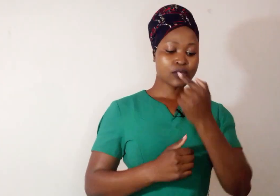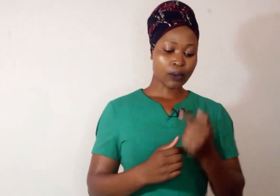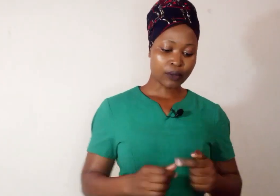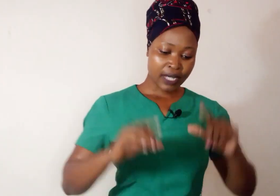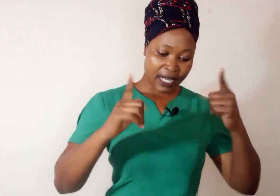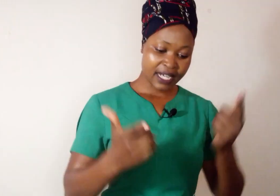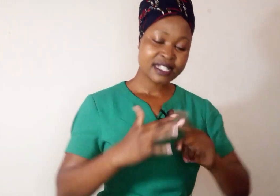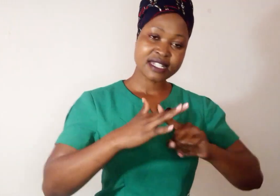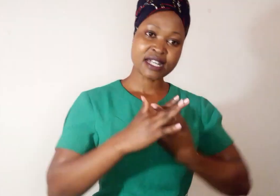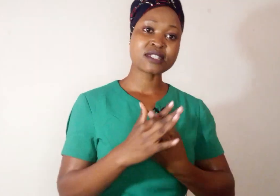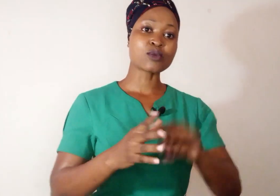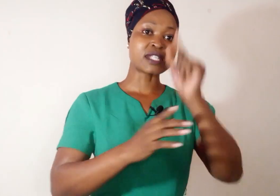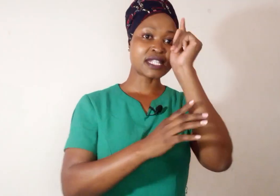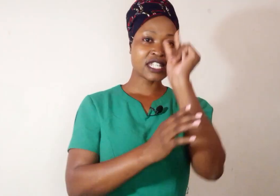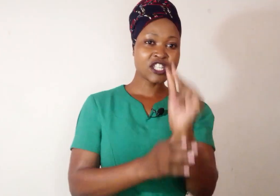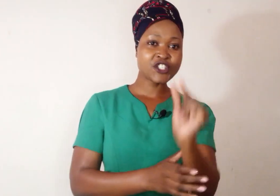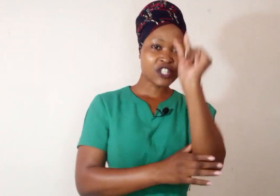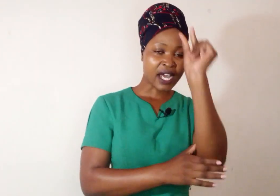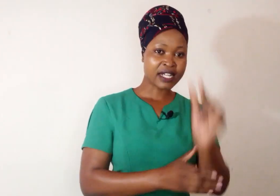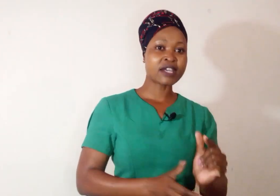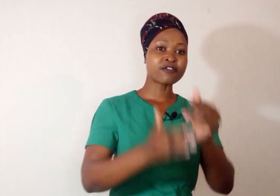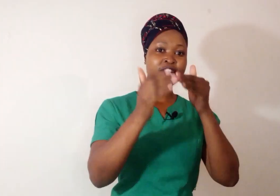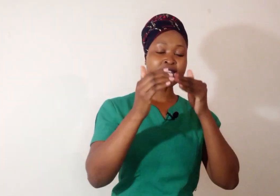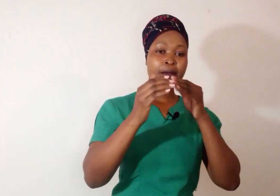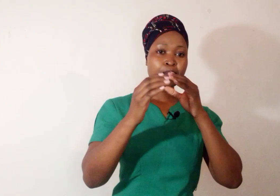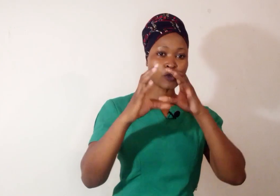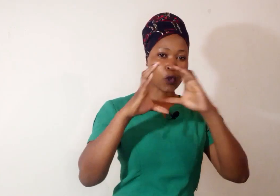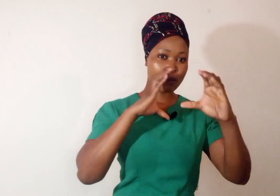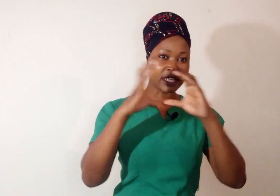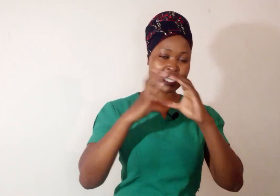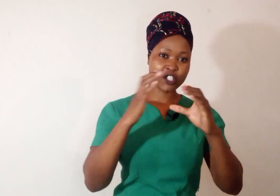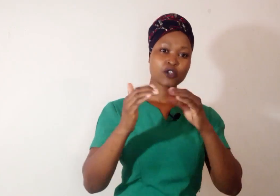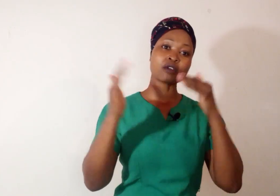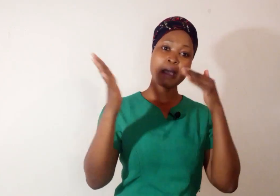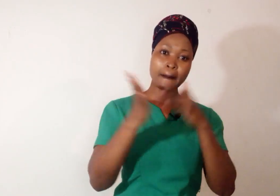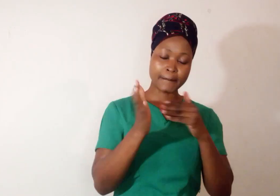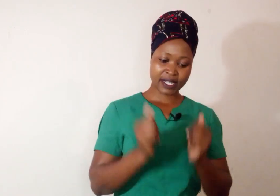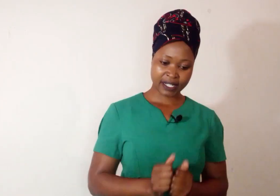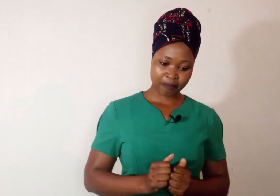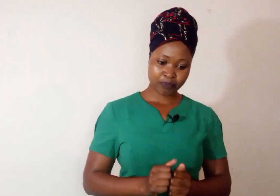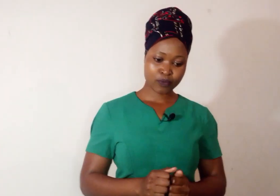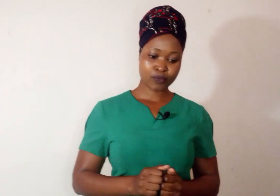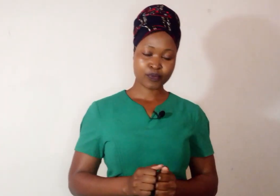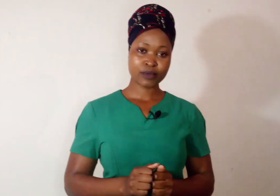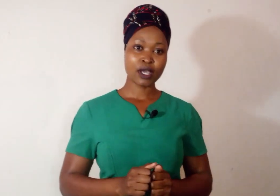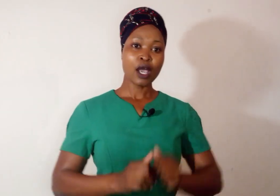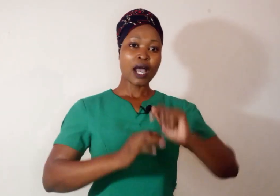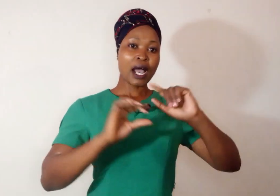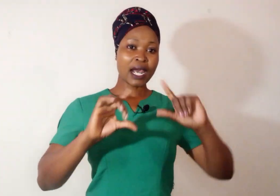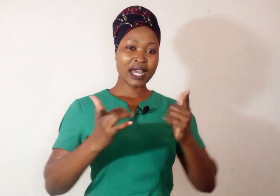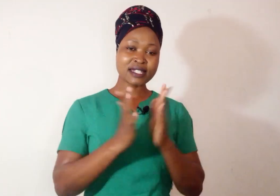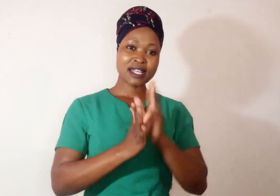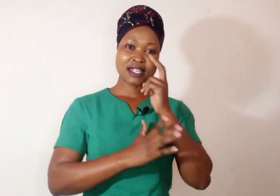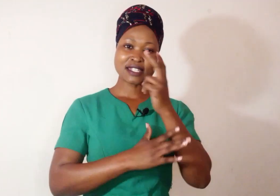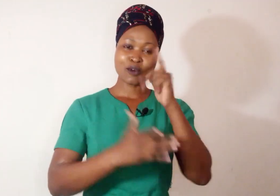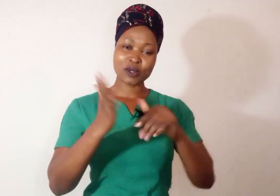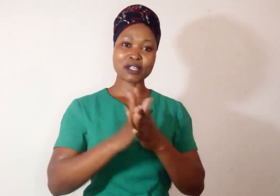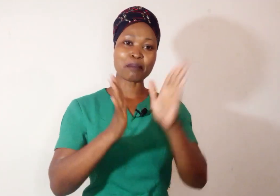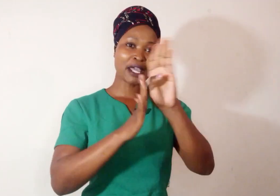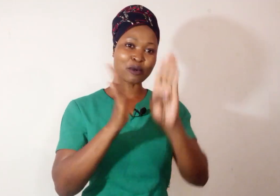So let's start with each and every communication barrier. Let's see what the Bible